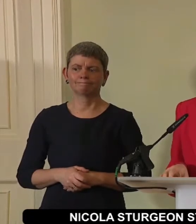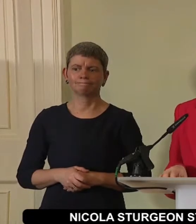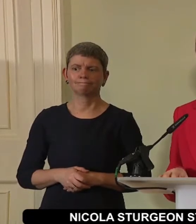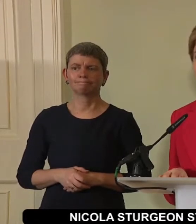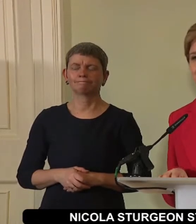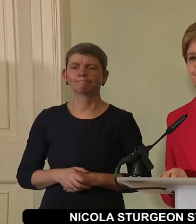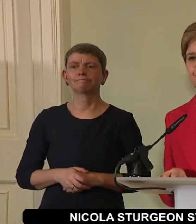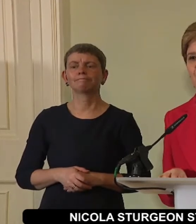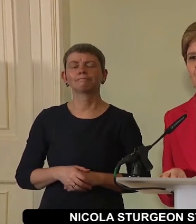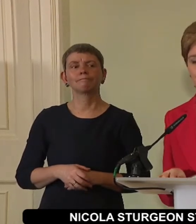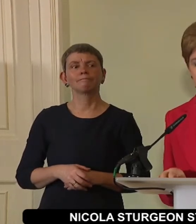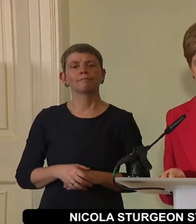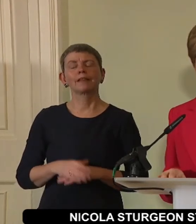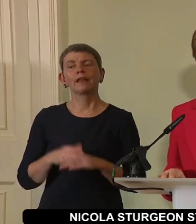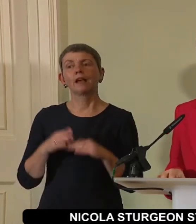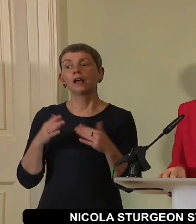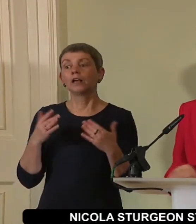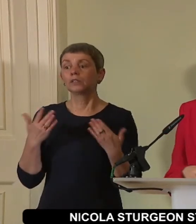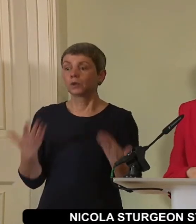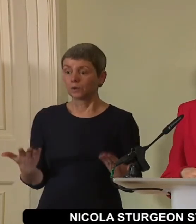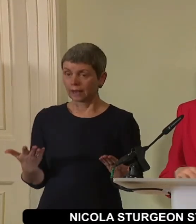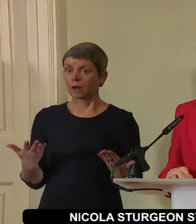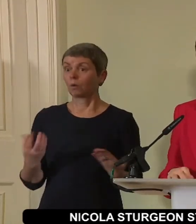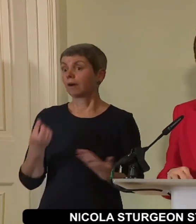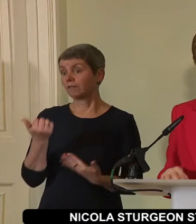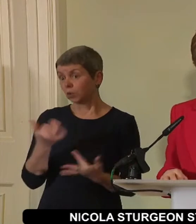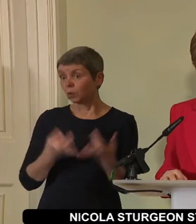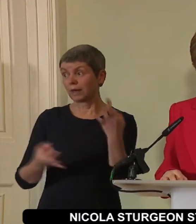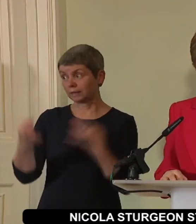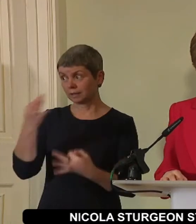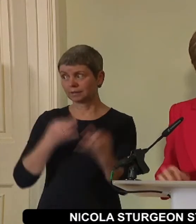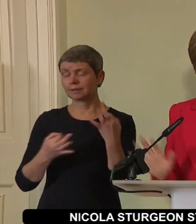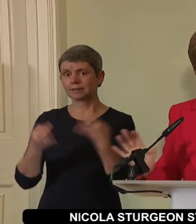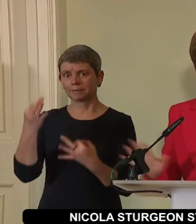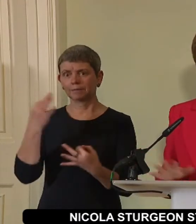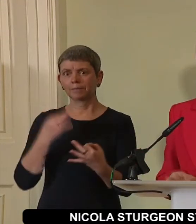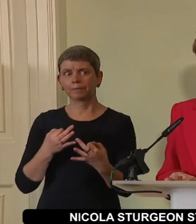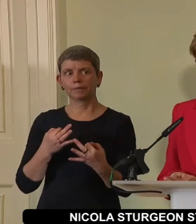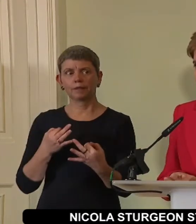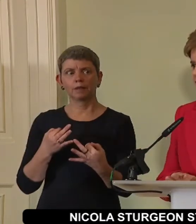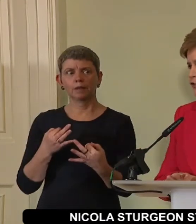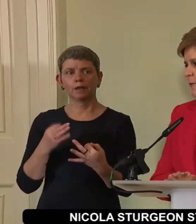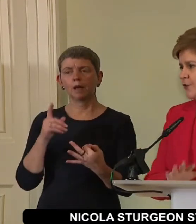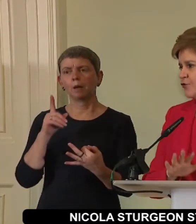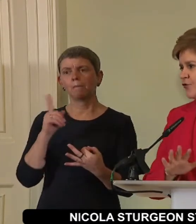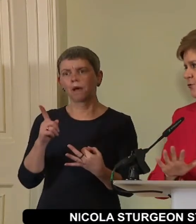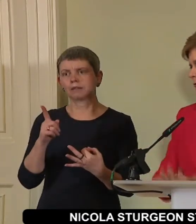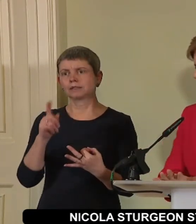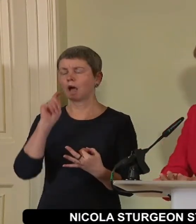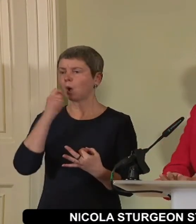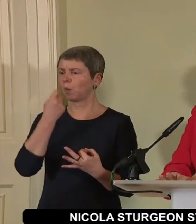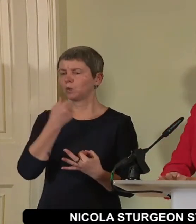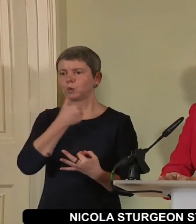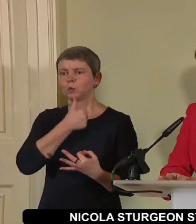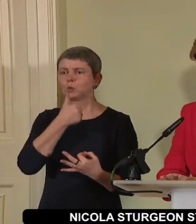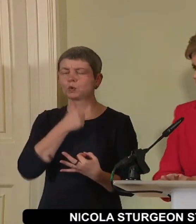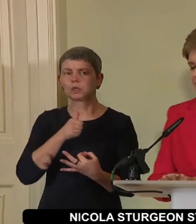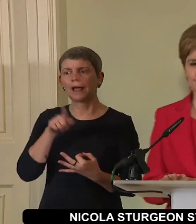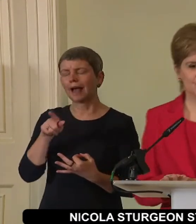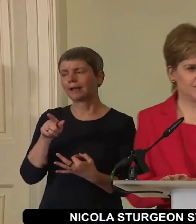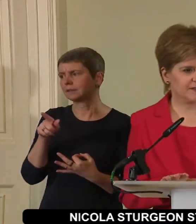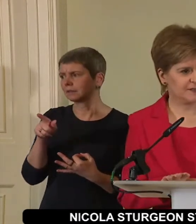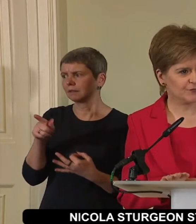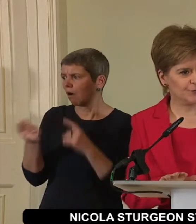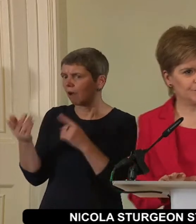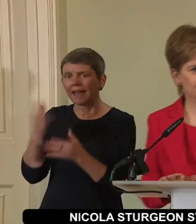And with that, I will take a few questions. If you forgive me, I'm not going to do my usual and go round absolutely